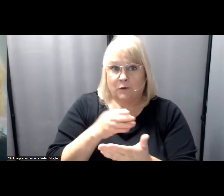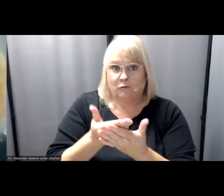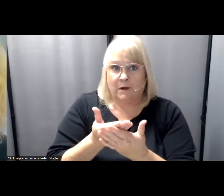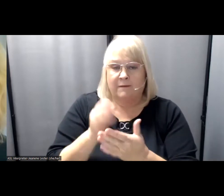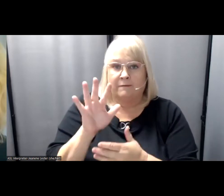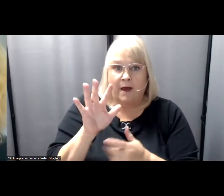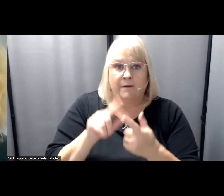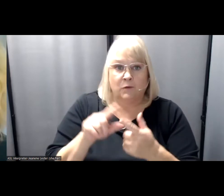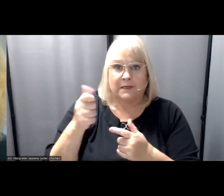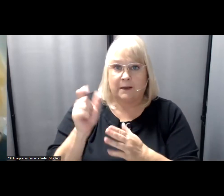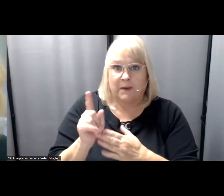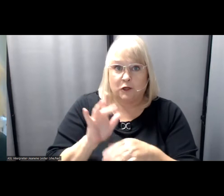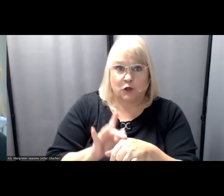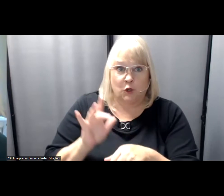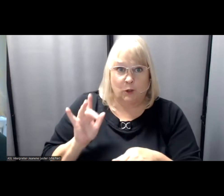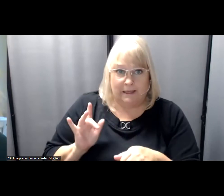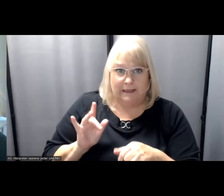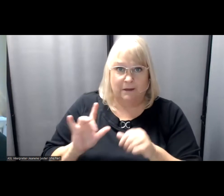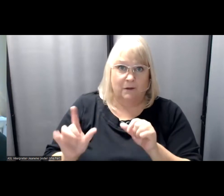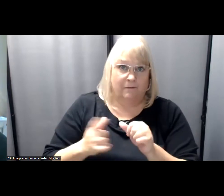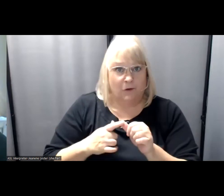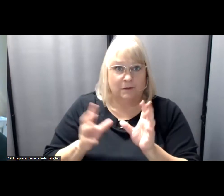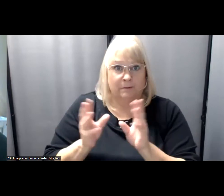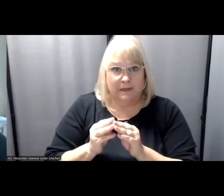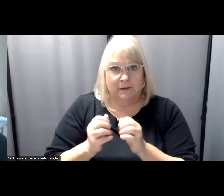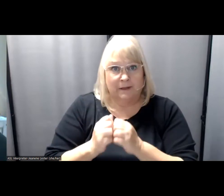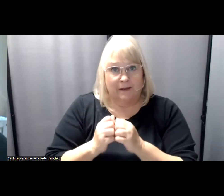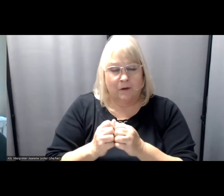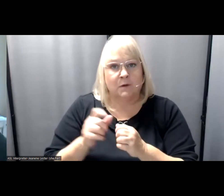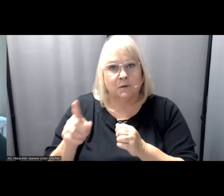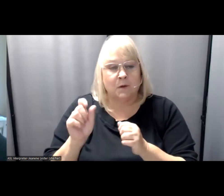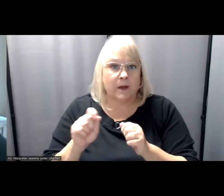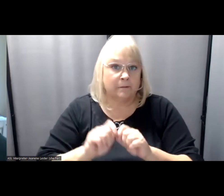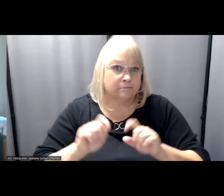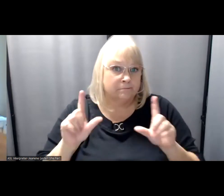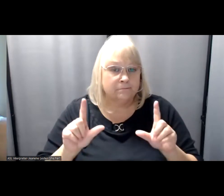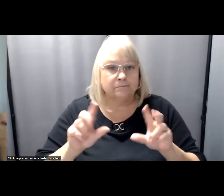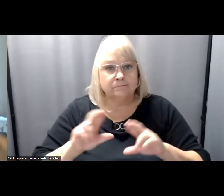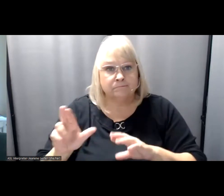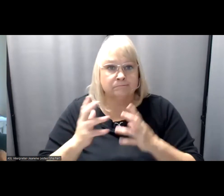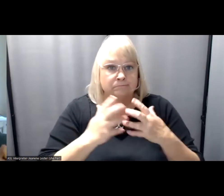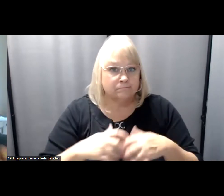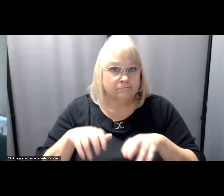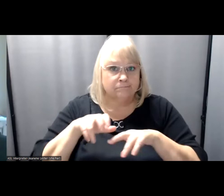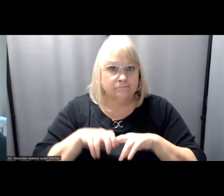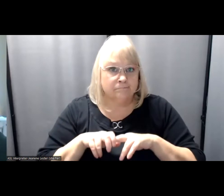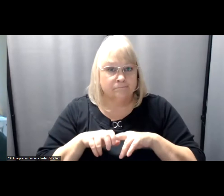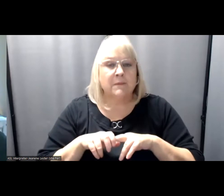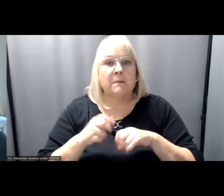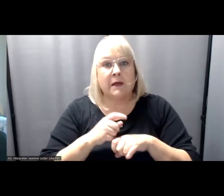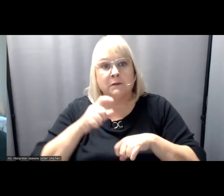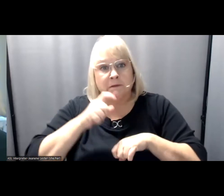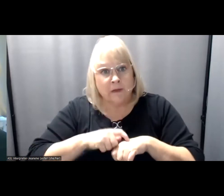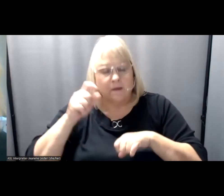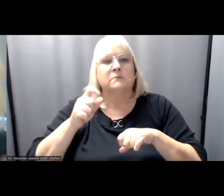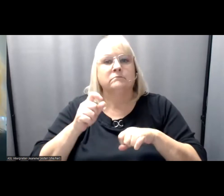5 to 10 minutes early to the first session together to get settled in. Okay, so then we're assuring we have an on-time start,